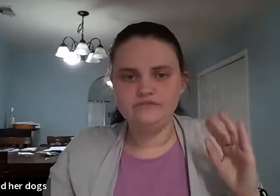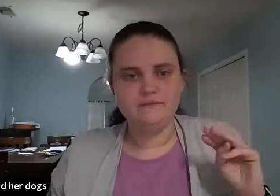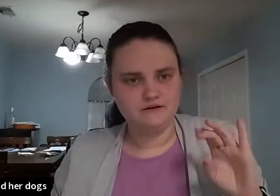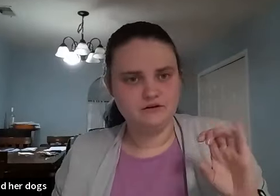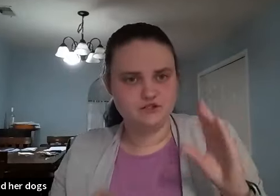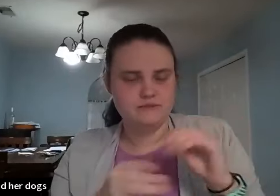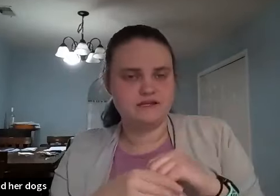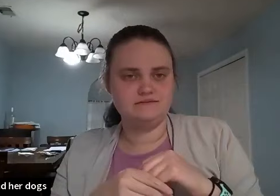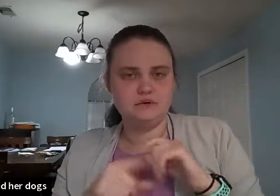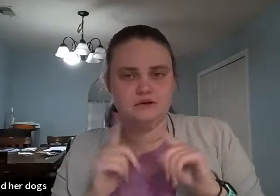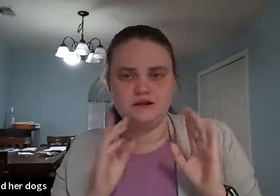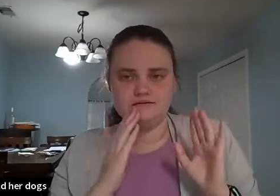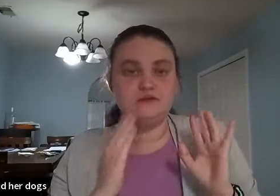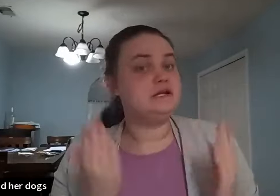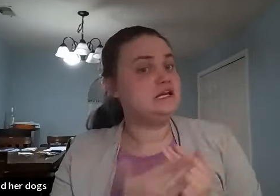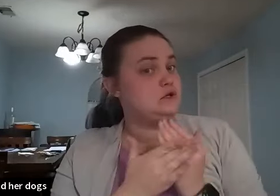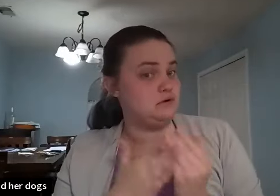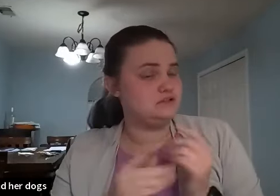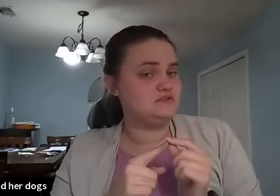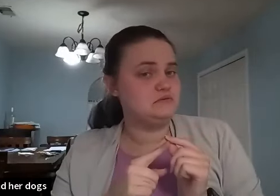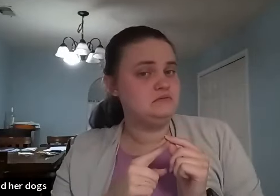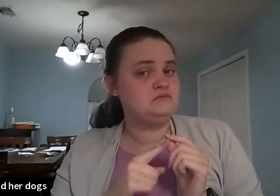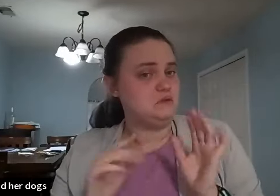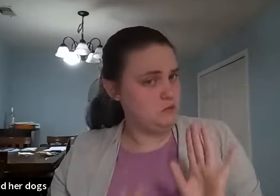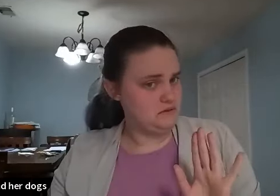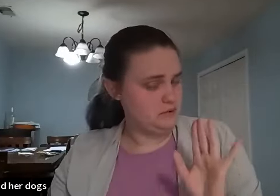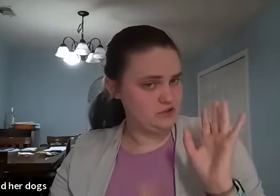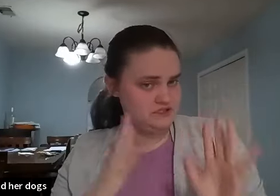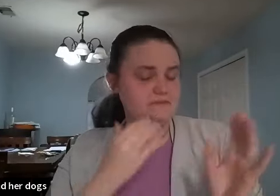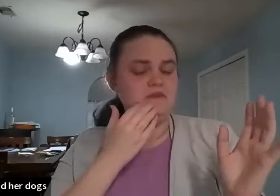Hopefully Michael can join back in, but we're not learning any new words, so it won't be the worst thing.